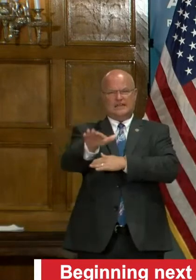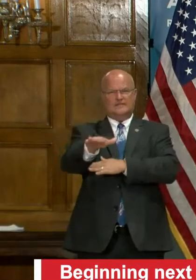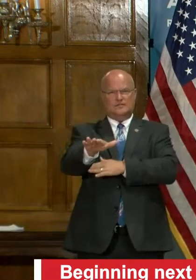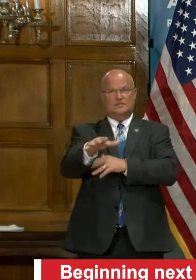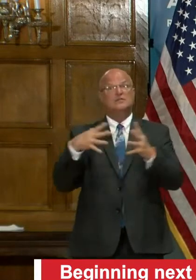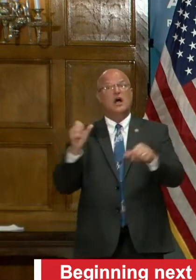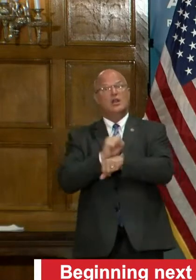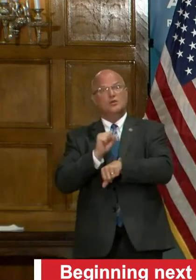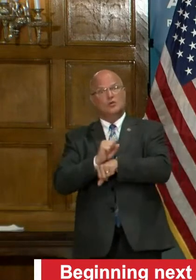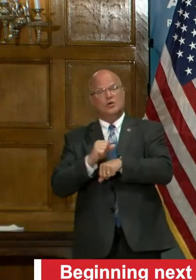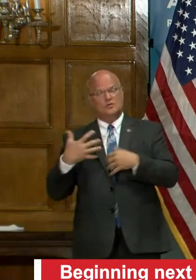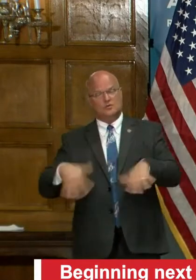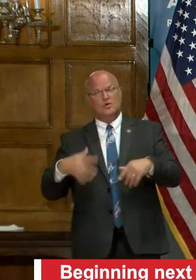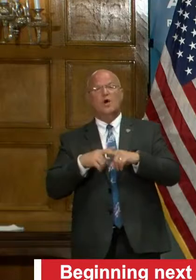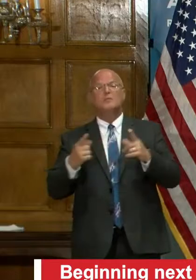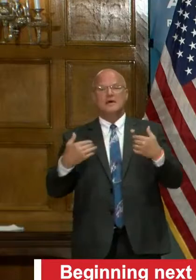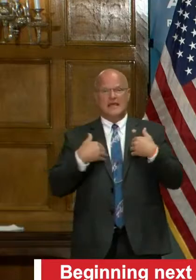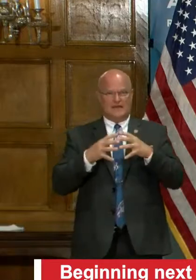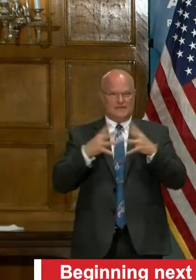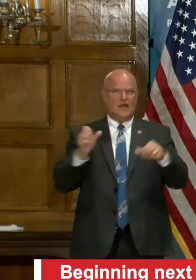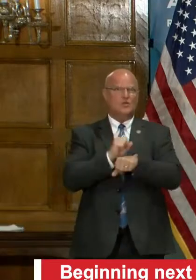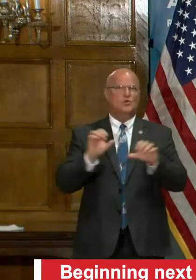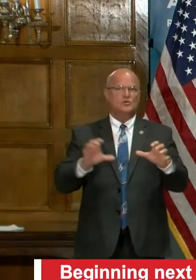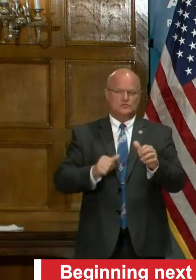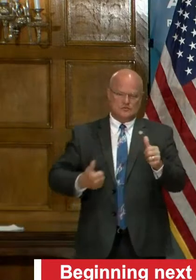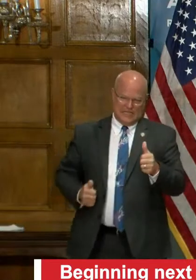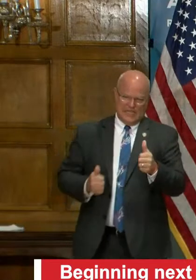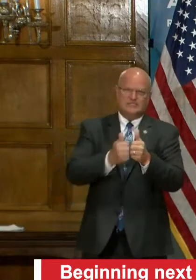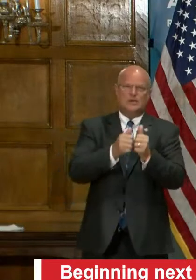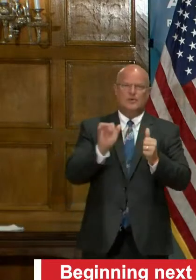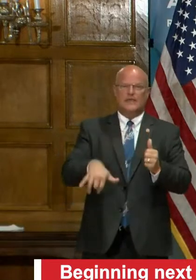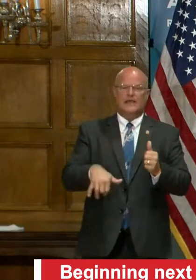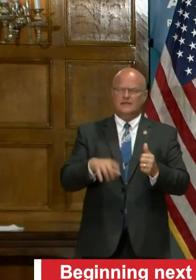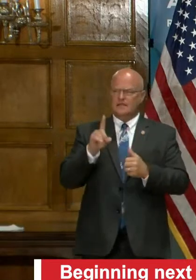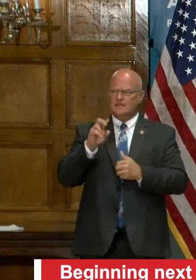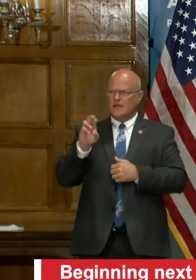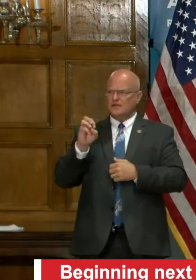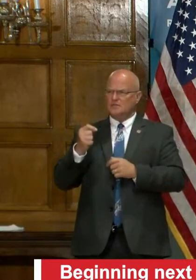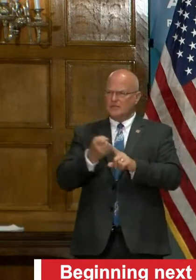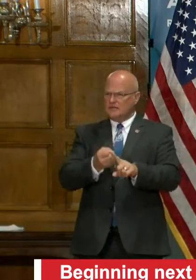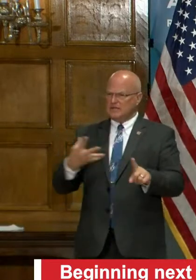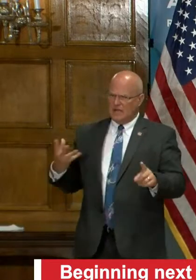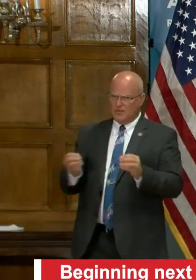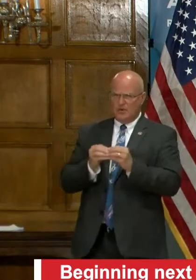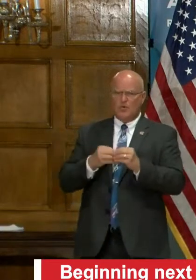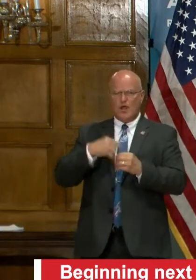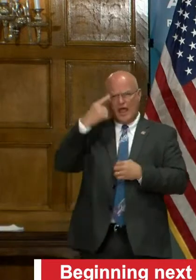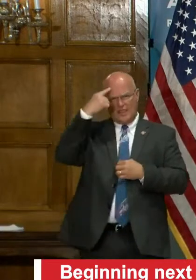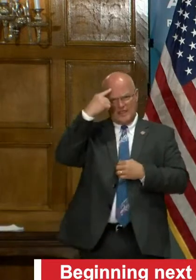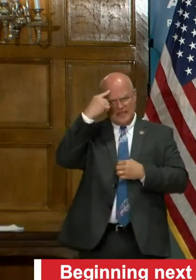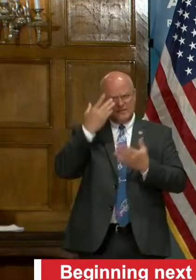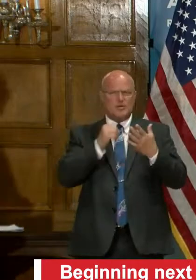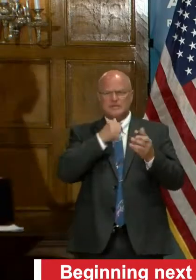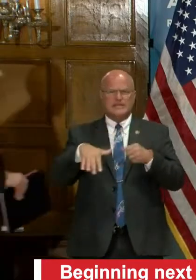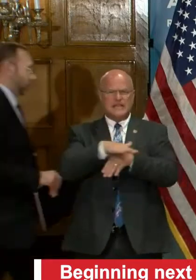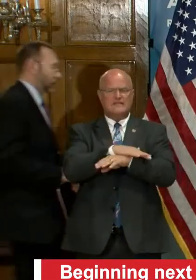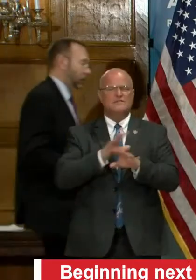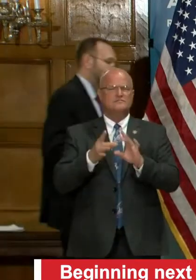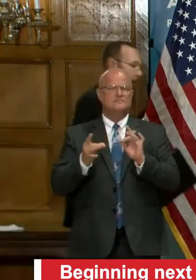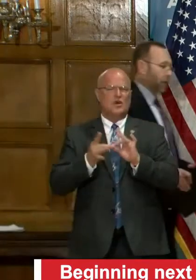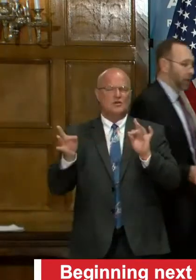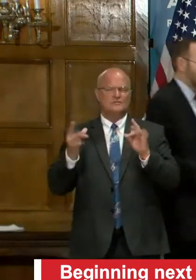That's a lot of work for them, but they've got a lot of work to do to catch up on that. Dr. Smith, can you elaborate? Because I think I probably didn't cover it all.